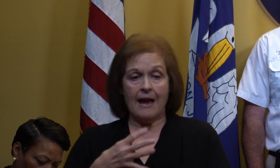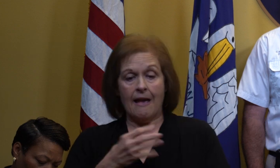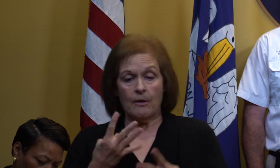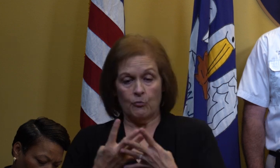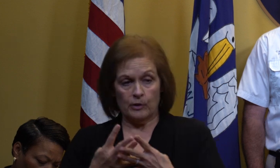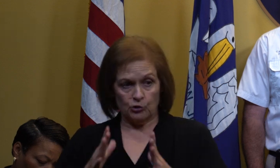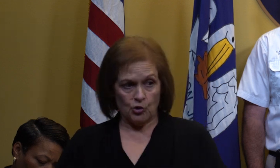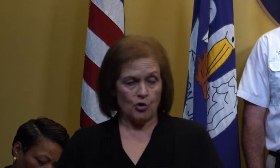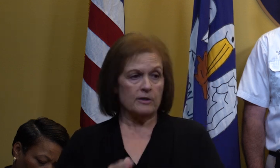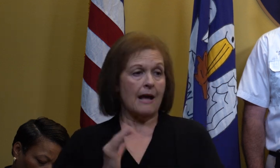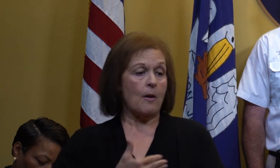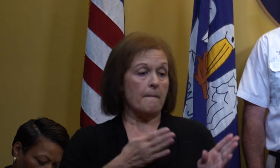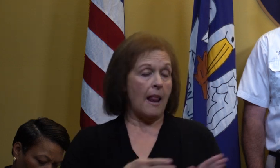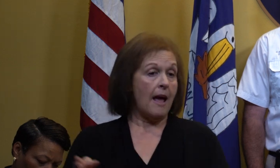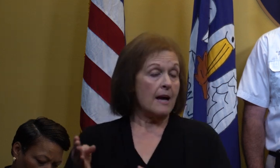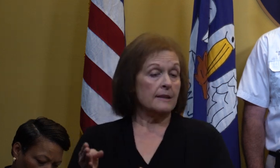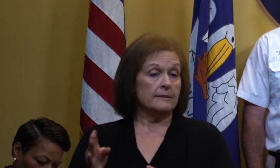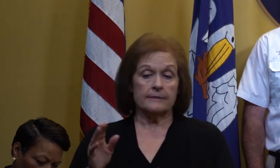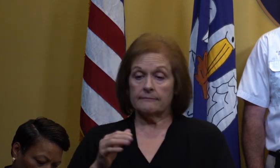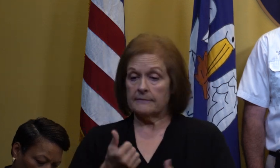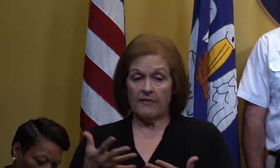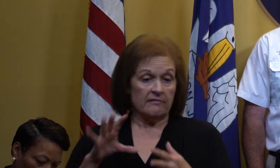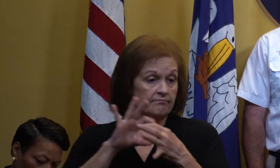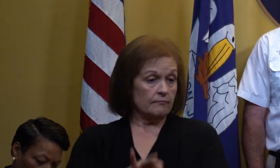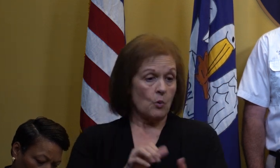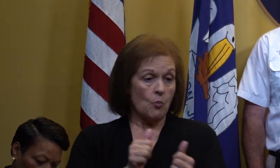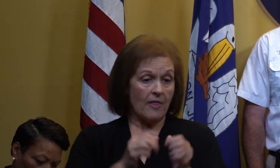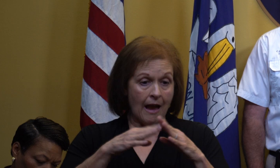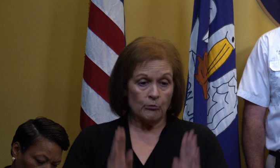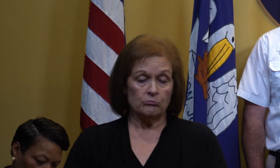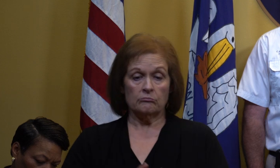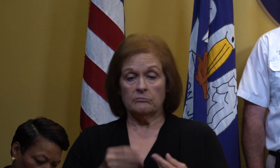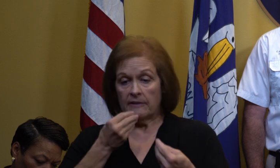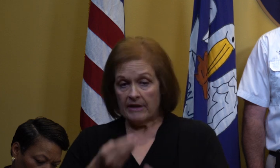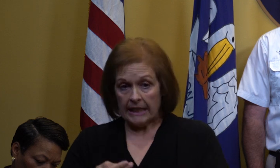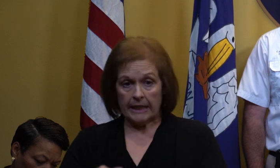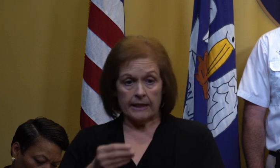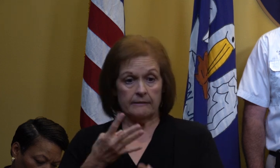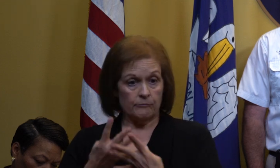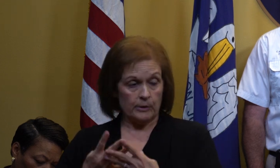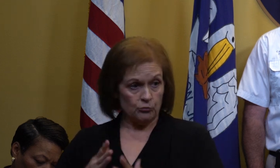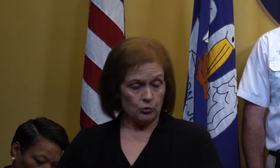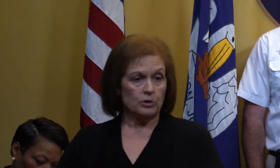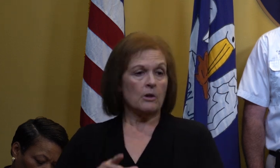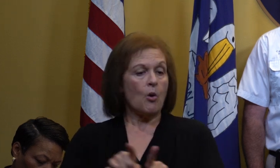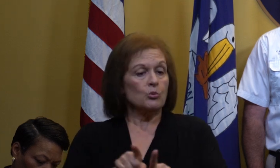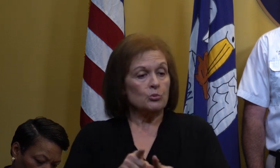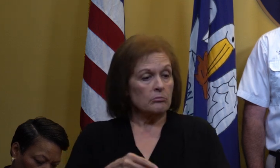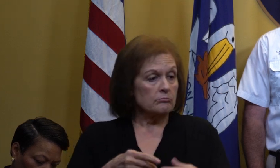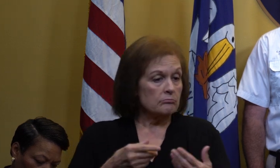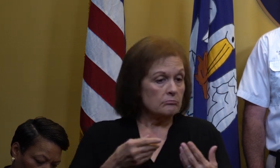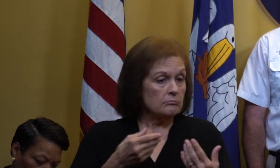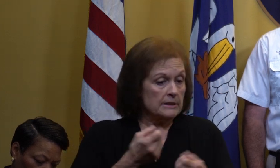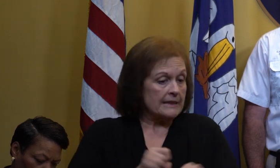custody. Our plan includes everything associated with the housing and feeding of residents in custody, along with providing food